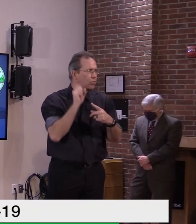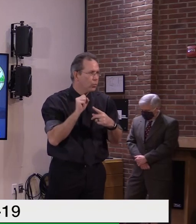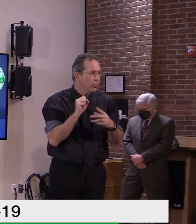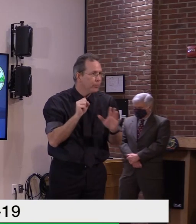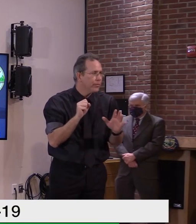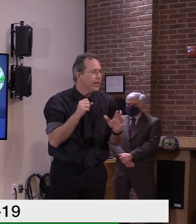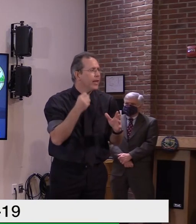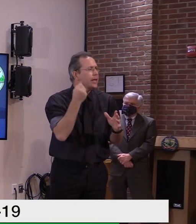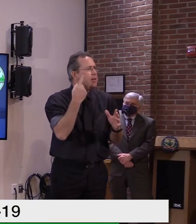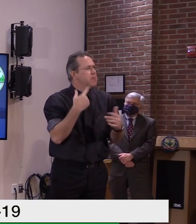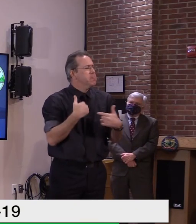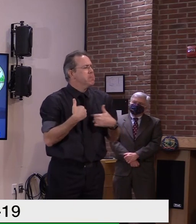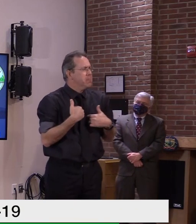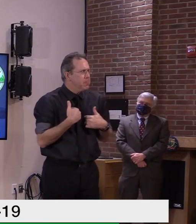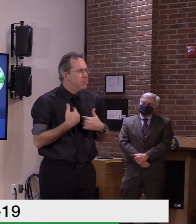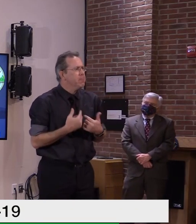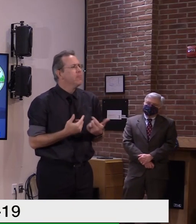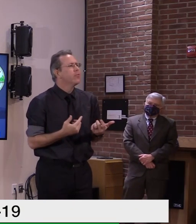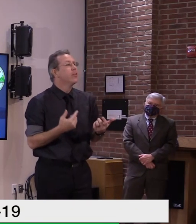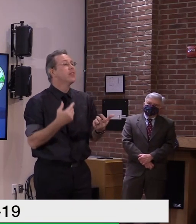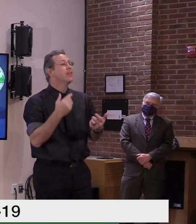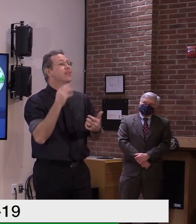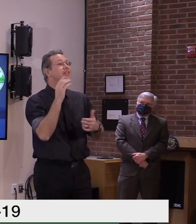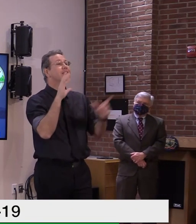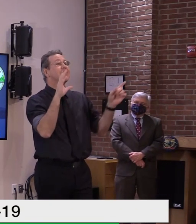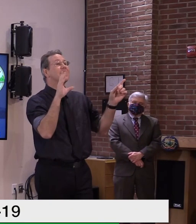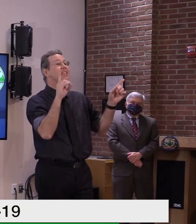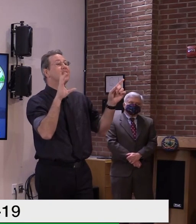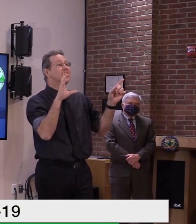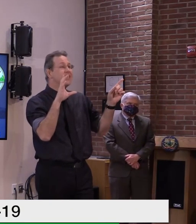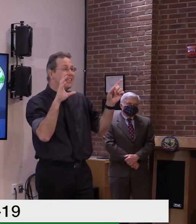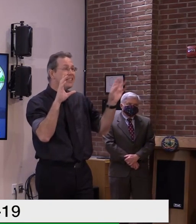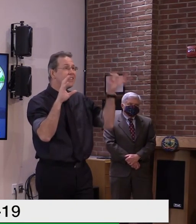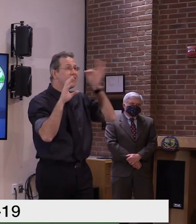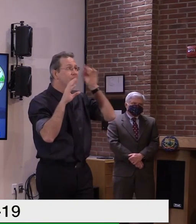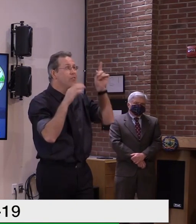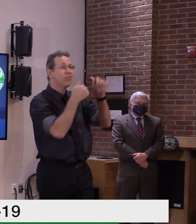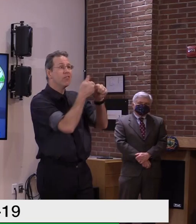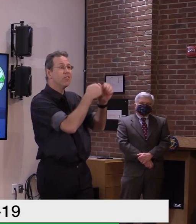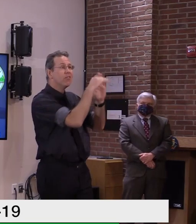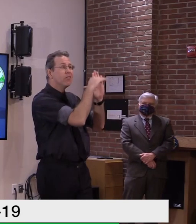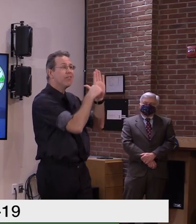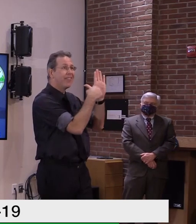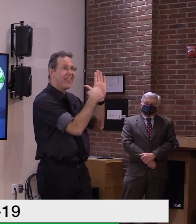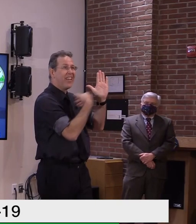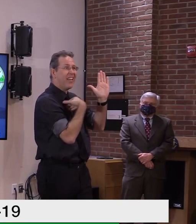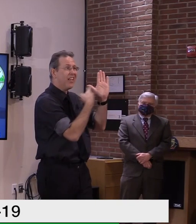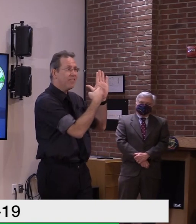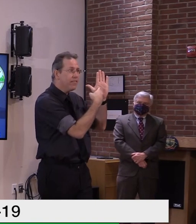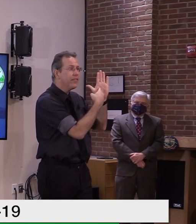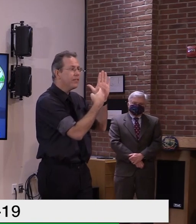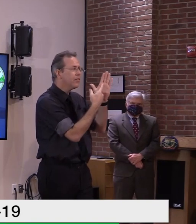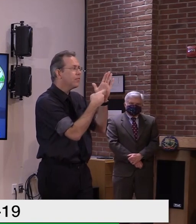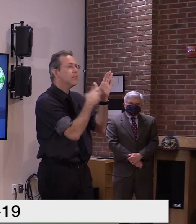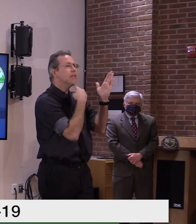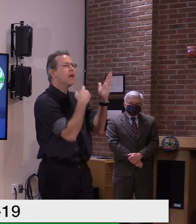Unfortunately, it's not listed by the CDC in their list of conditions. I will say, though,